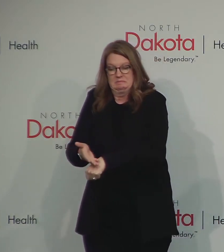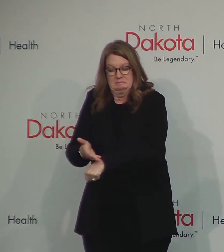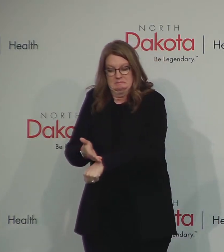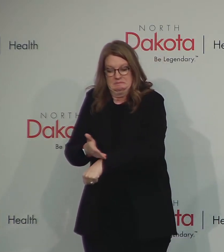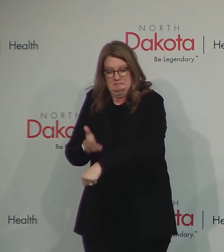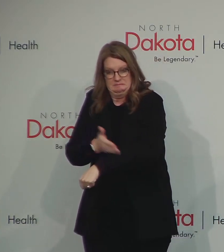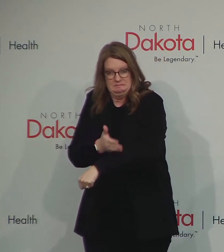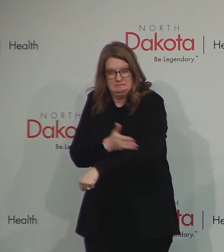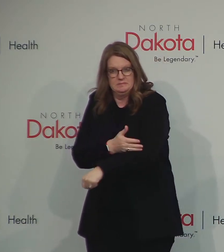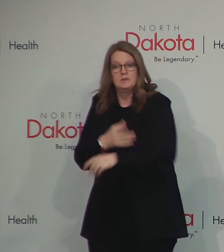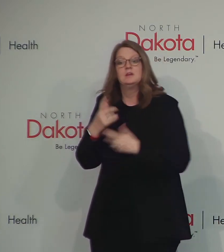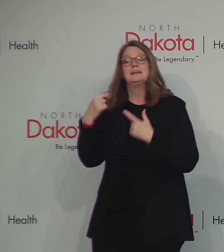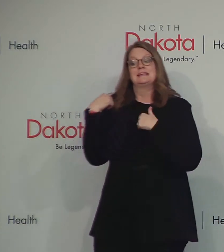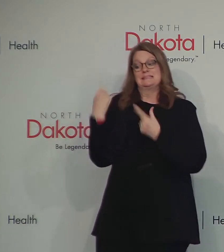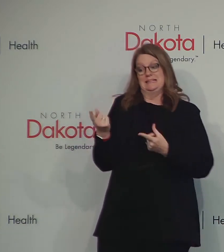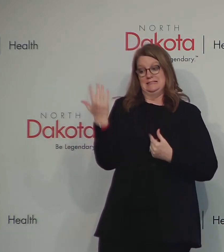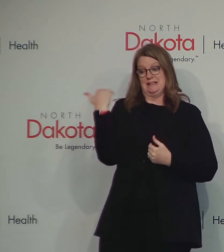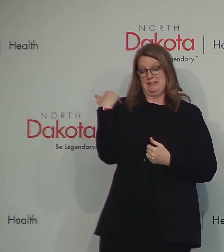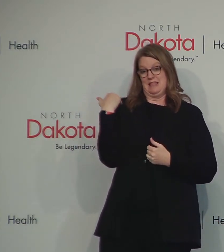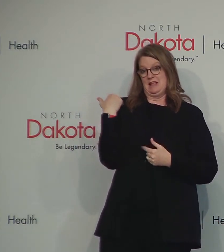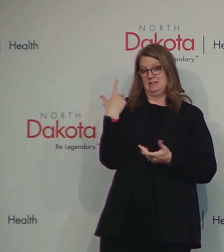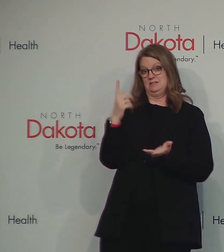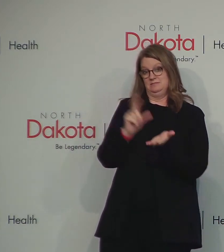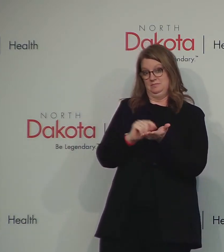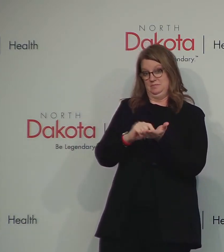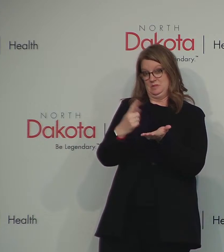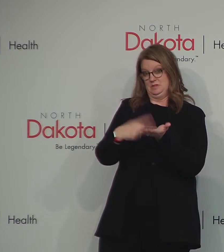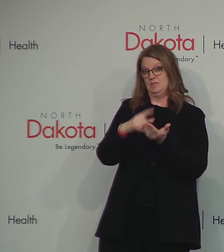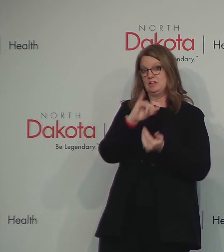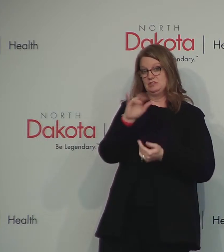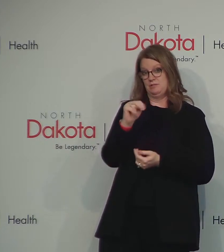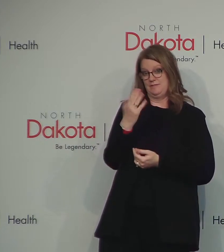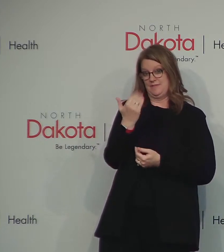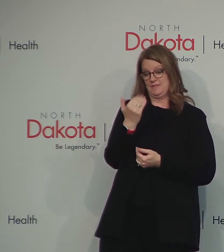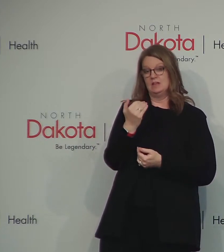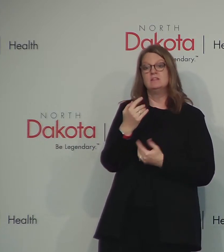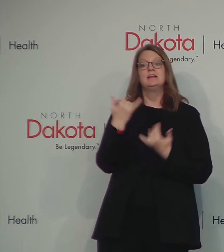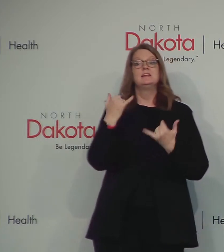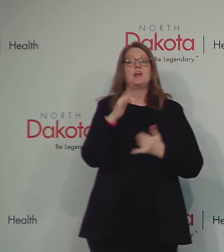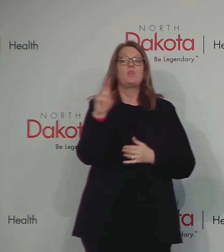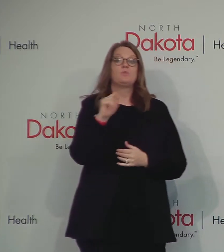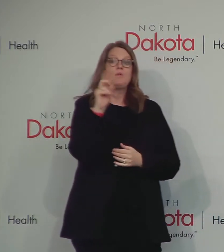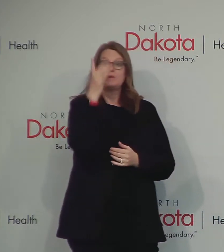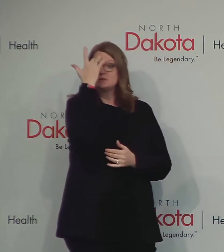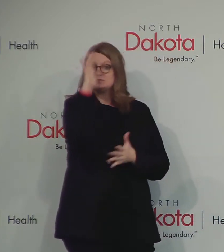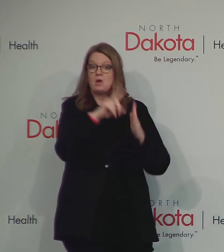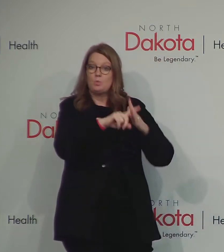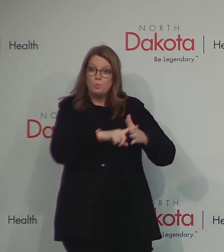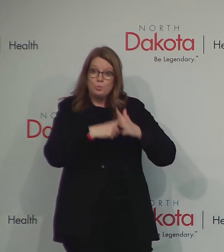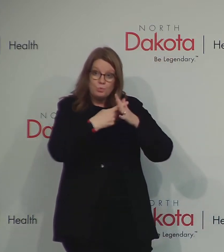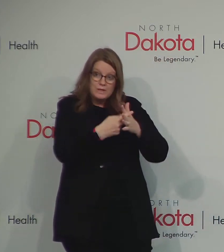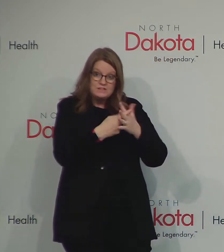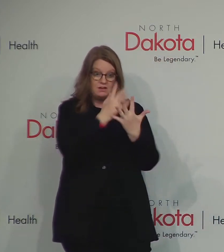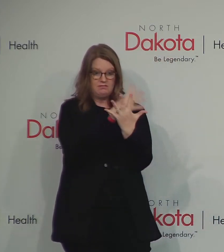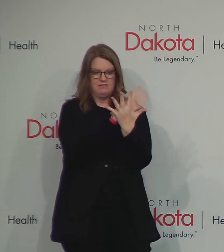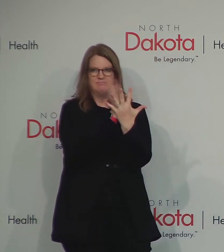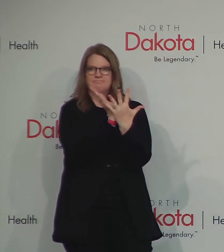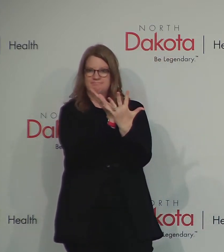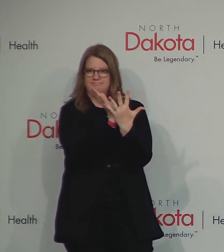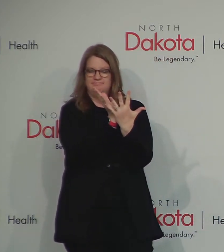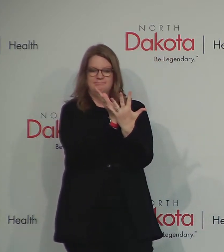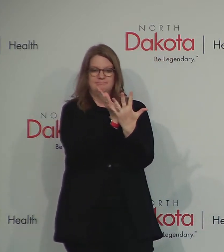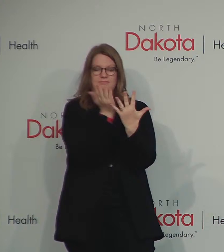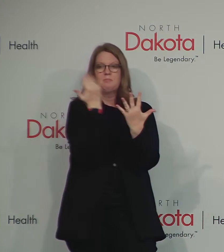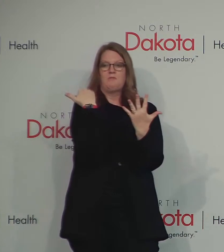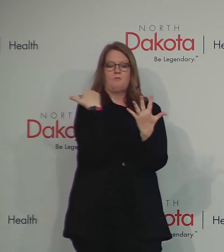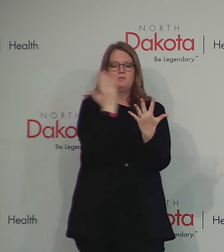you know, since our last press briefing on January 15th, we adjusted our North Dakota Smart Restart state risk level